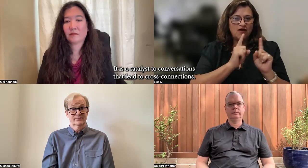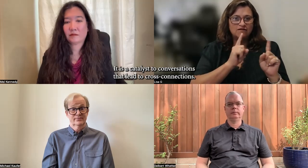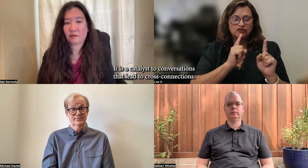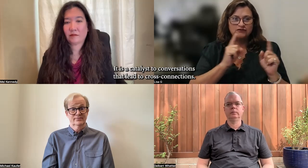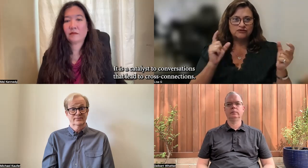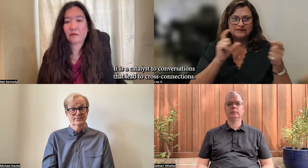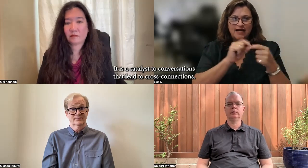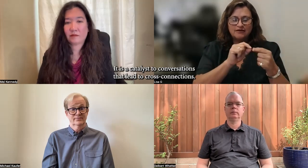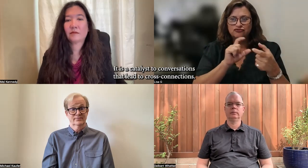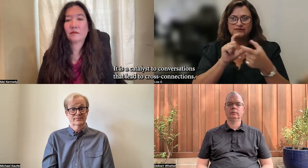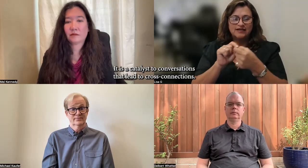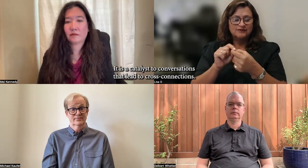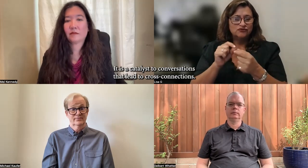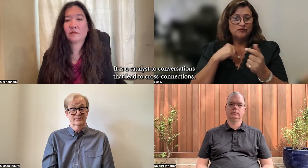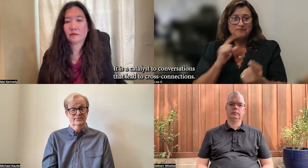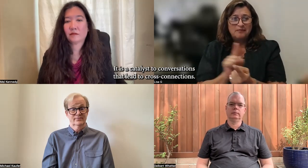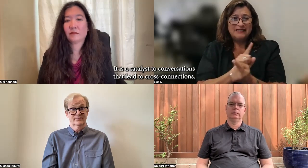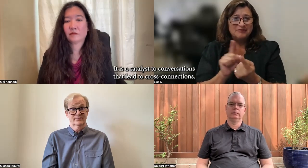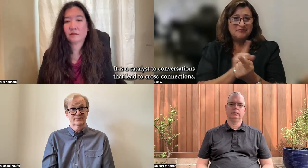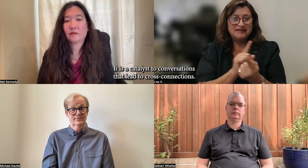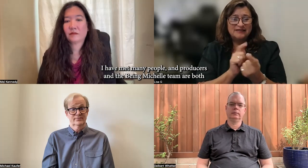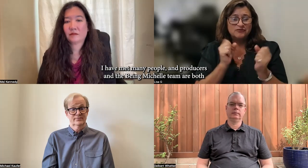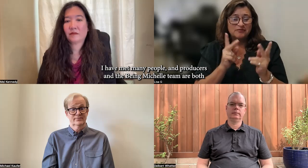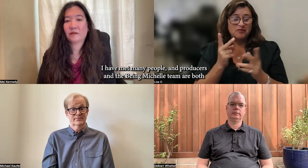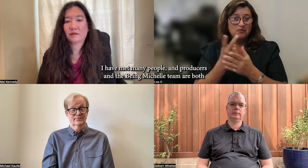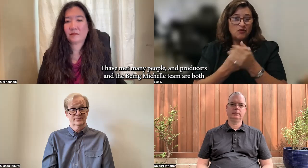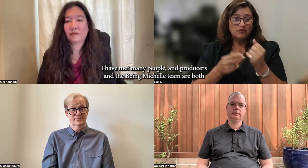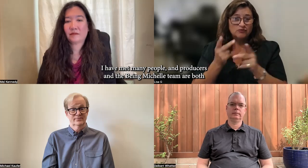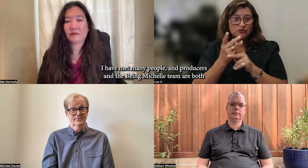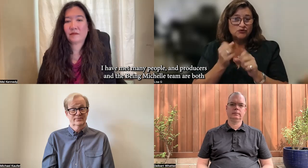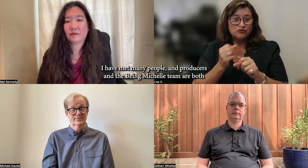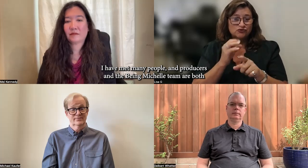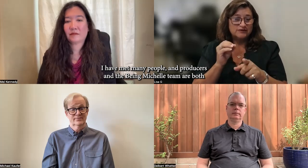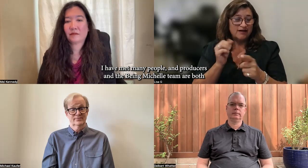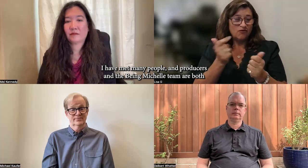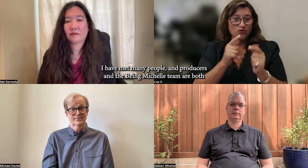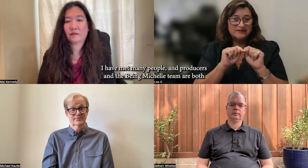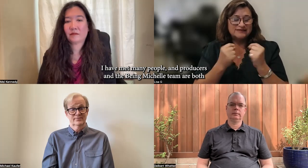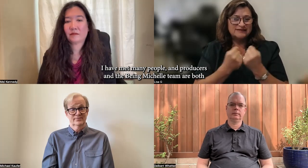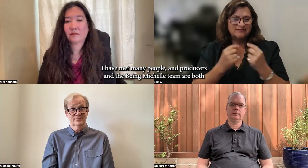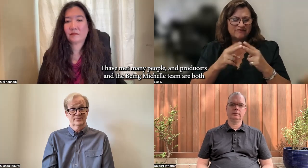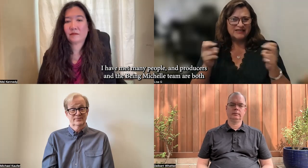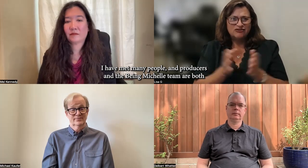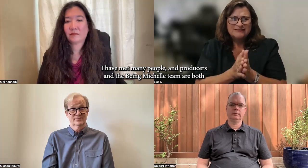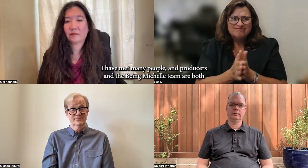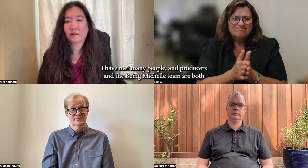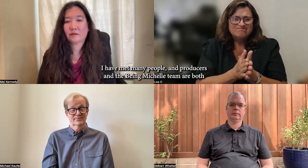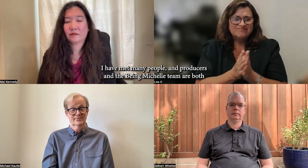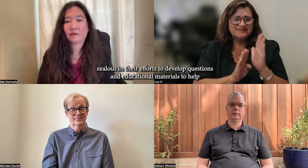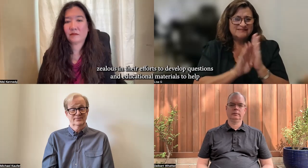to conversations that lead to cross connections. I have met many people, and producers and the Being Michelle team are both